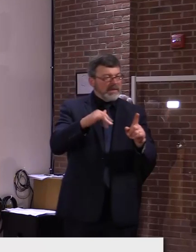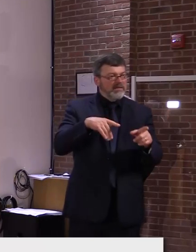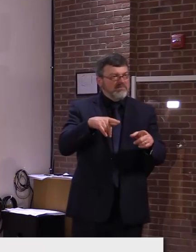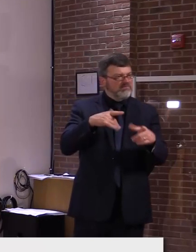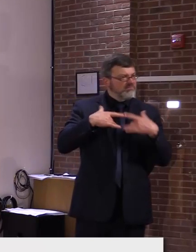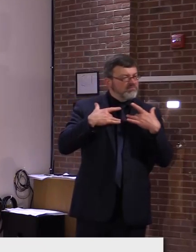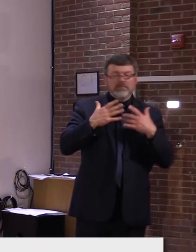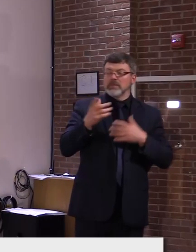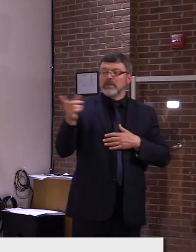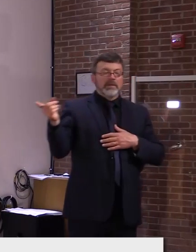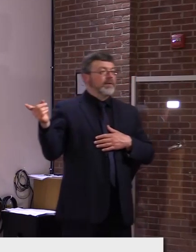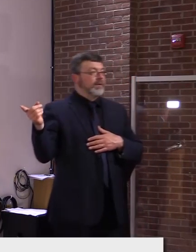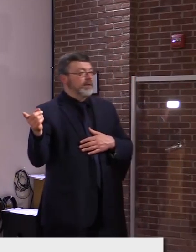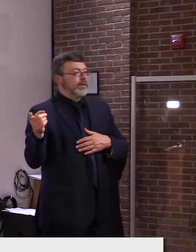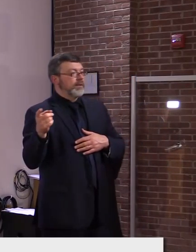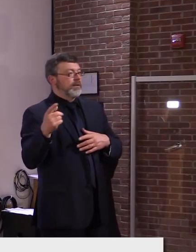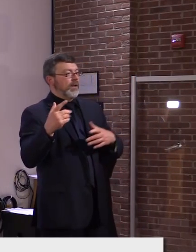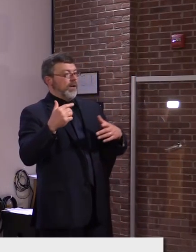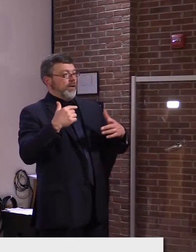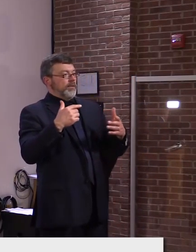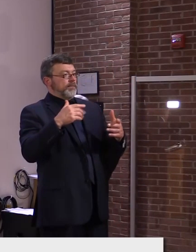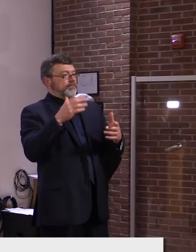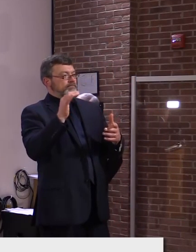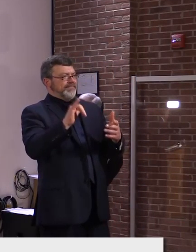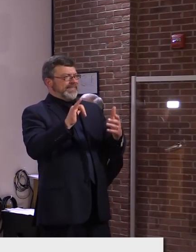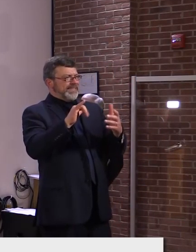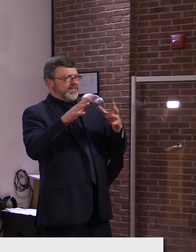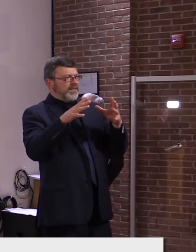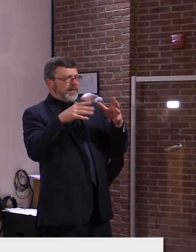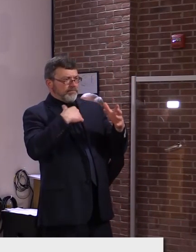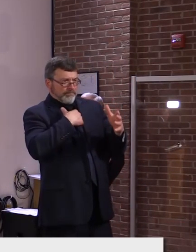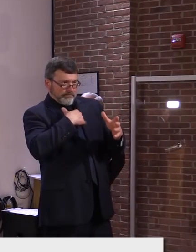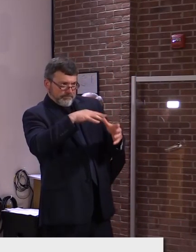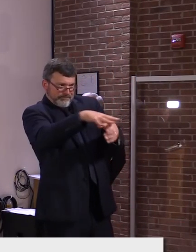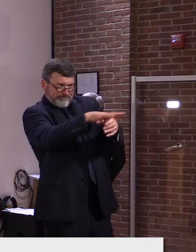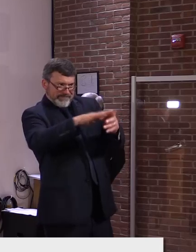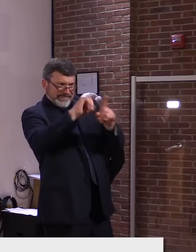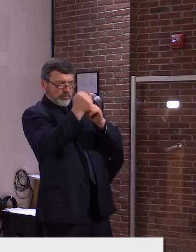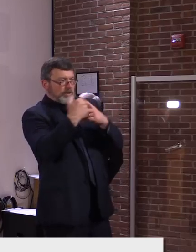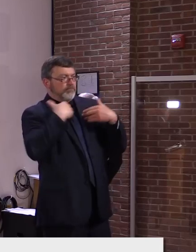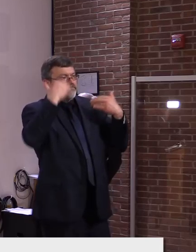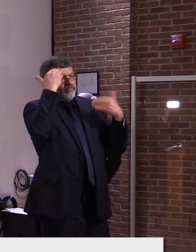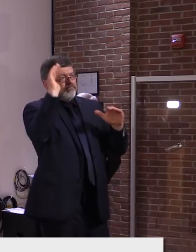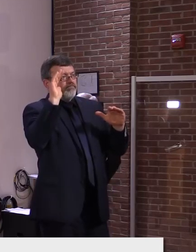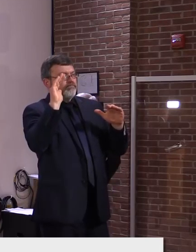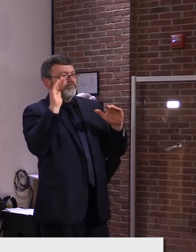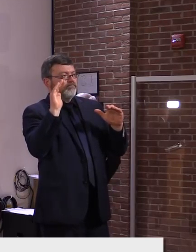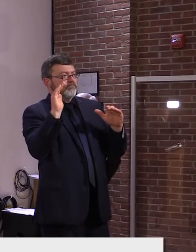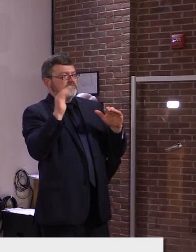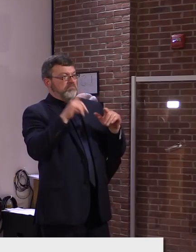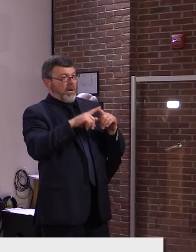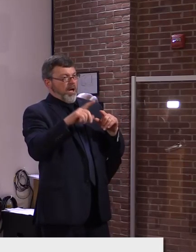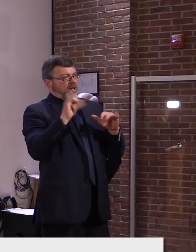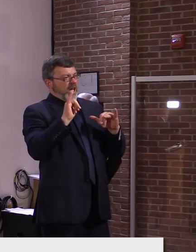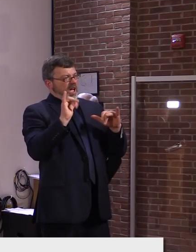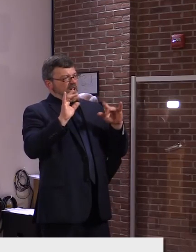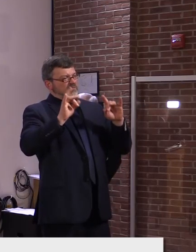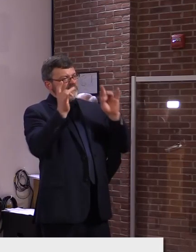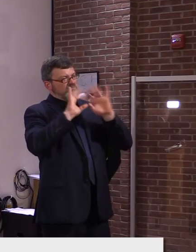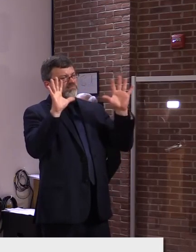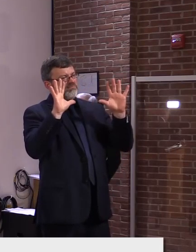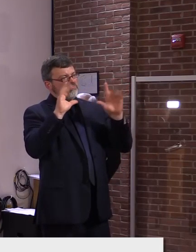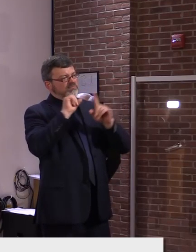a situation. And, you know, regardless of our points of view, regardless of